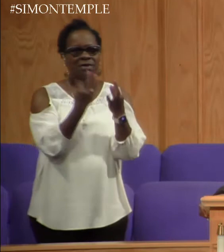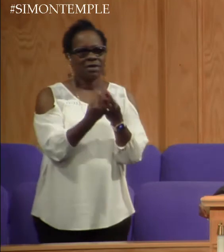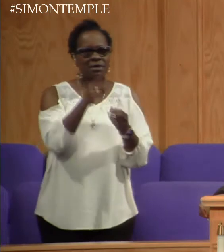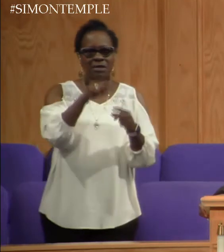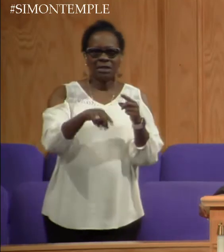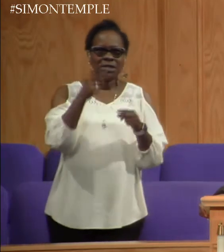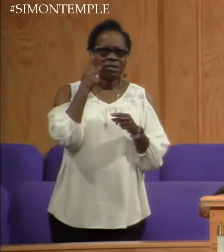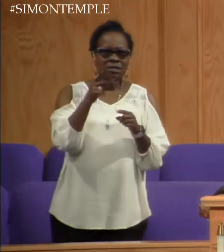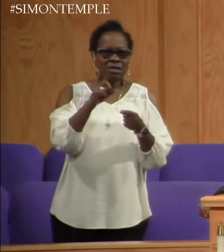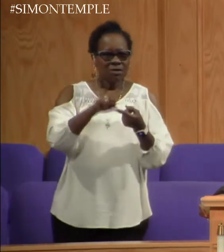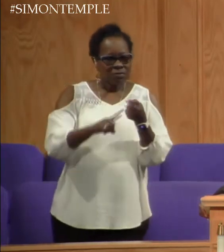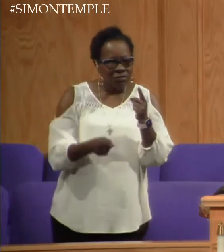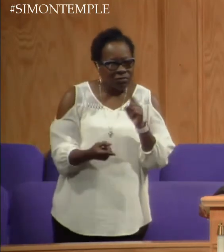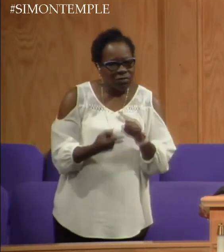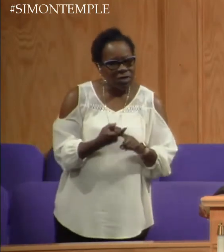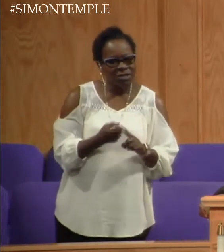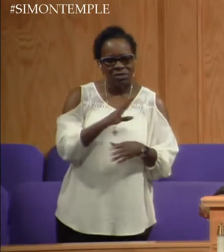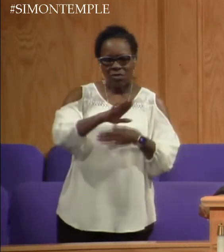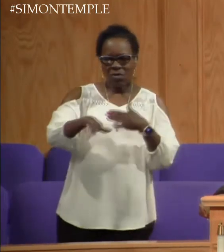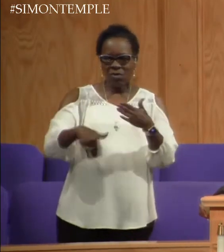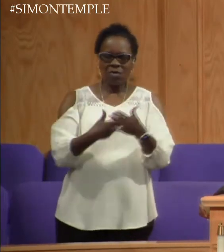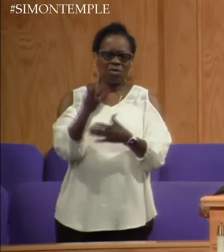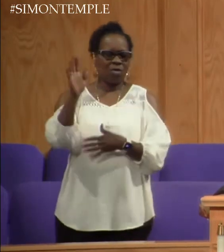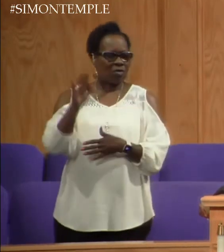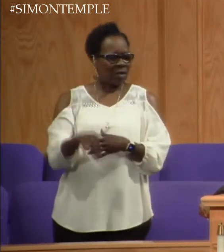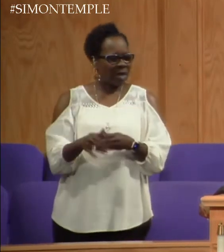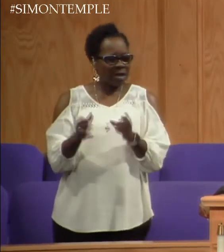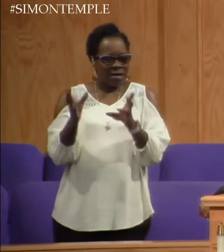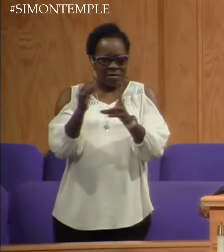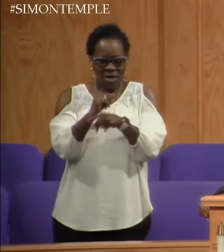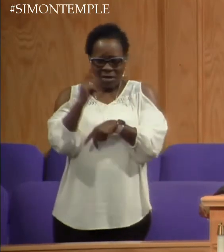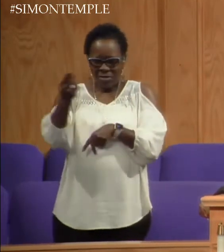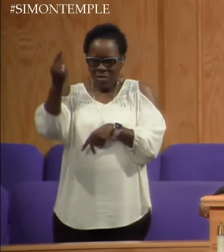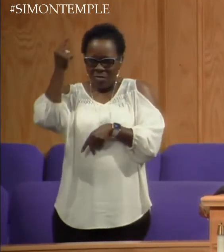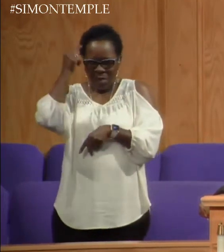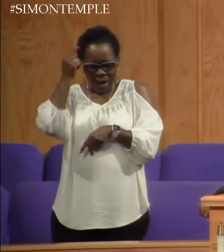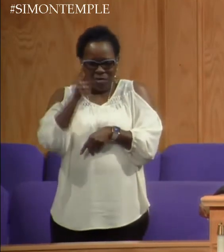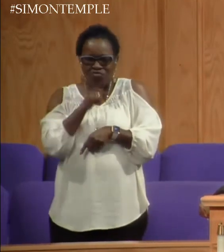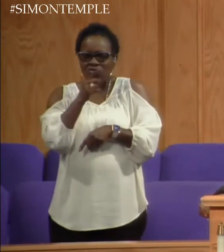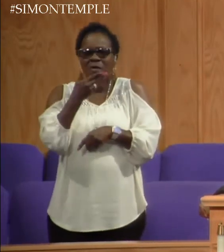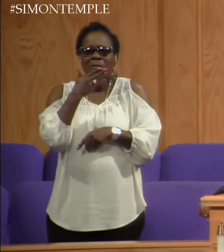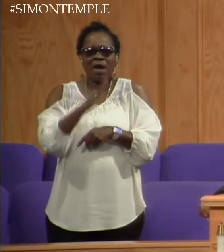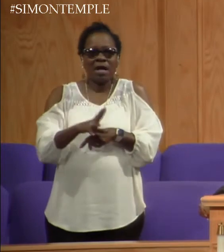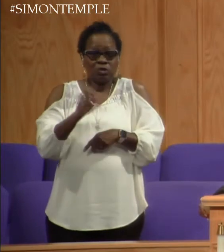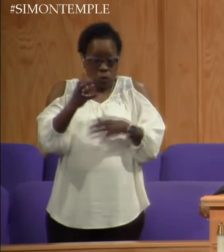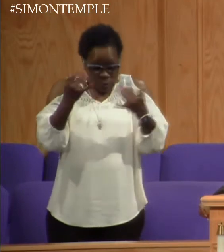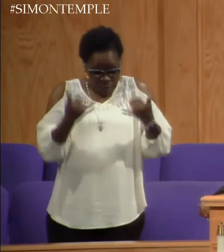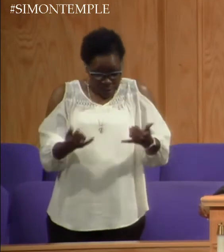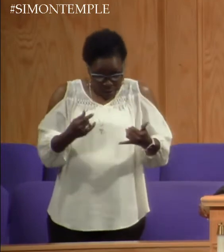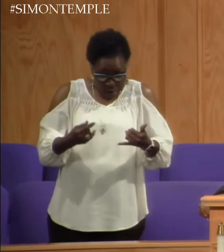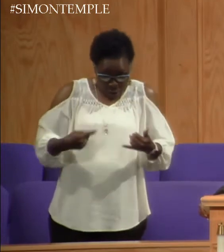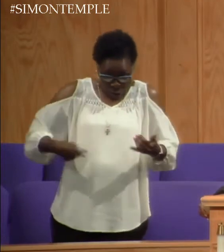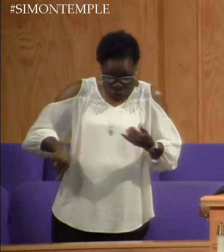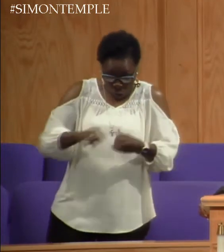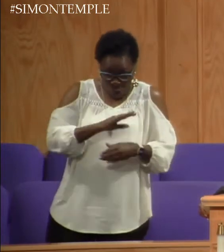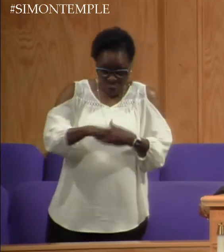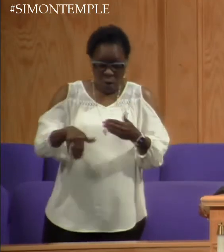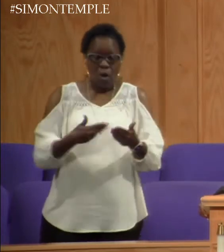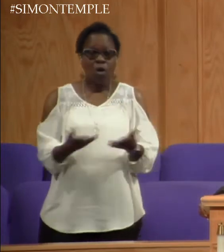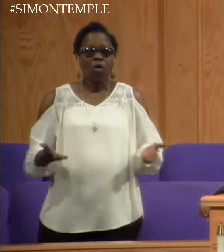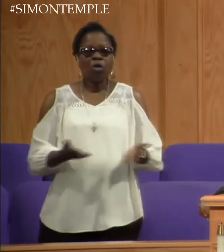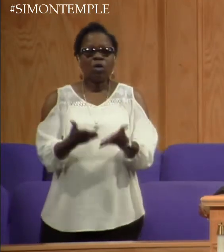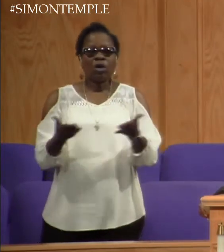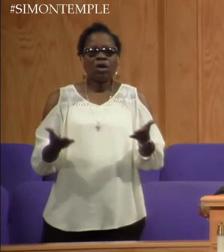all of which has taken a great toll on the mental state of so many. So here we all are, asking the